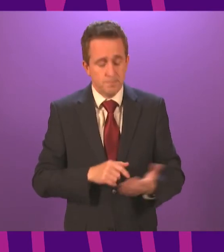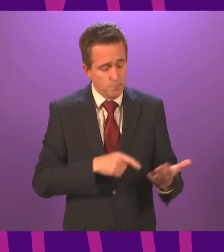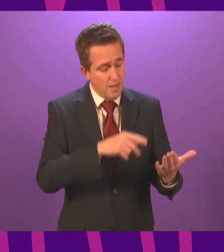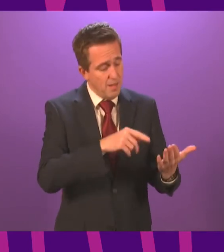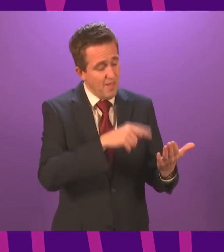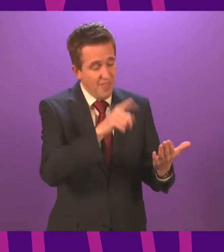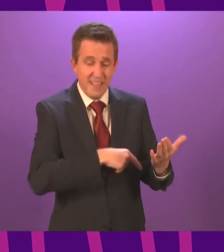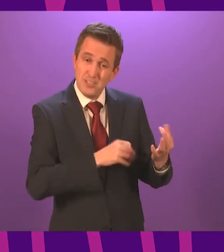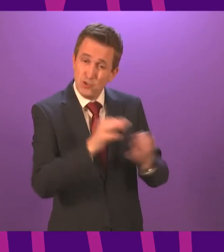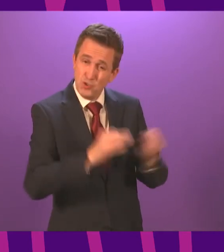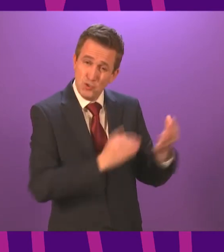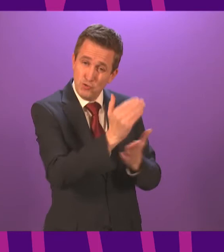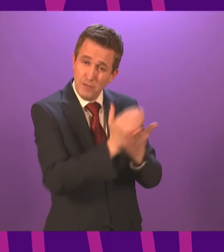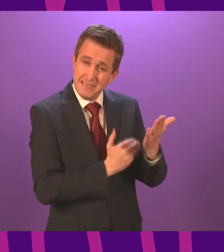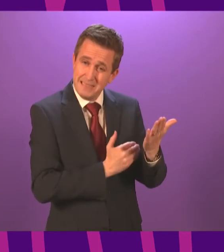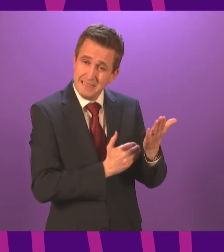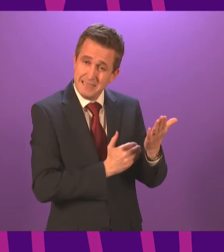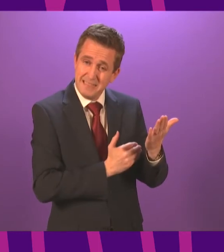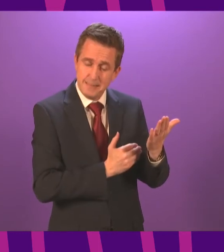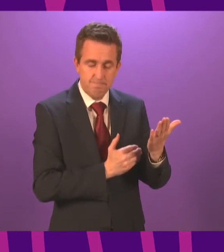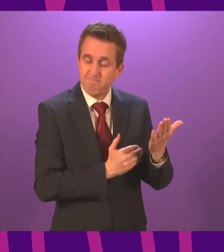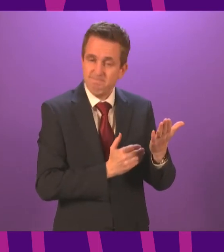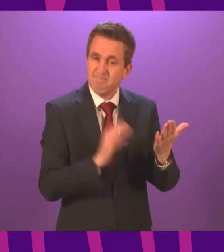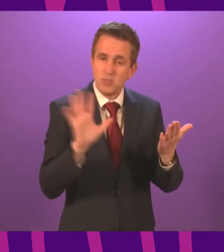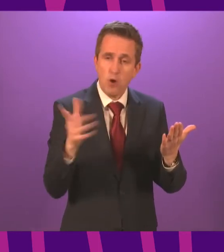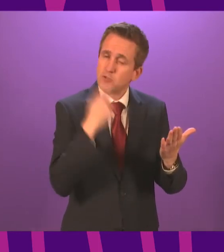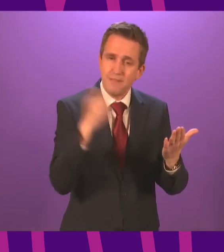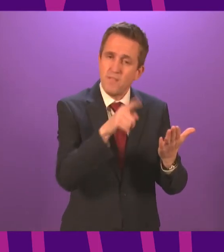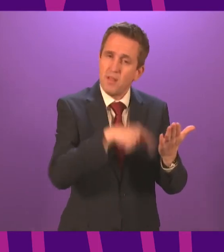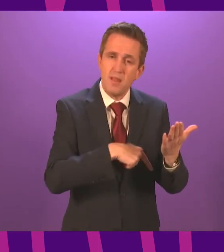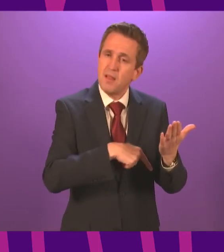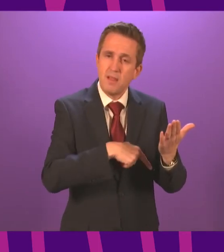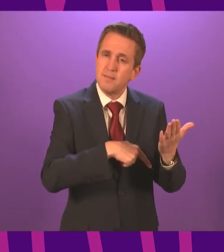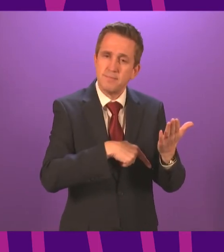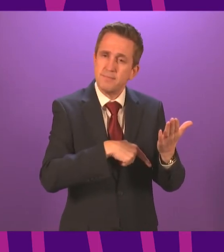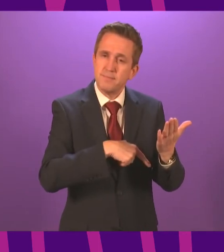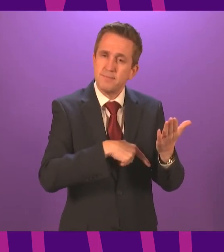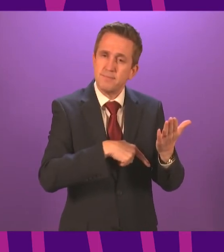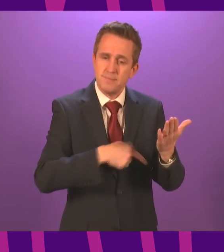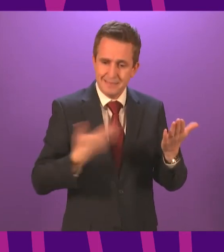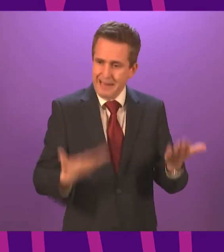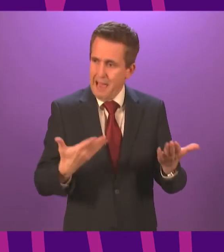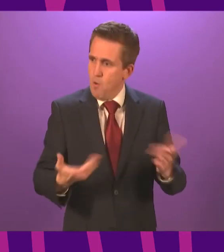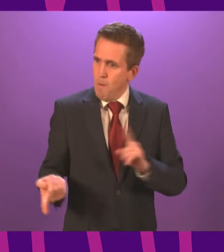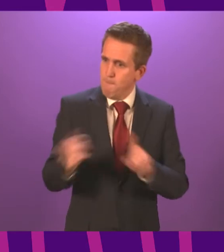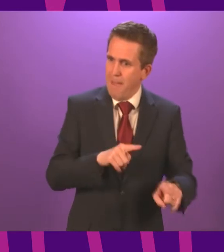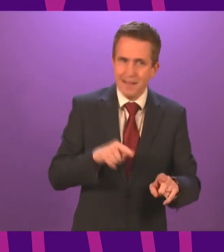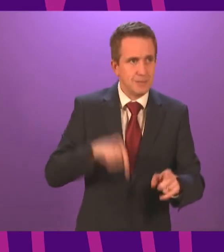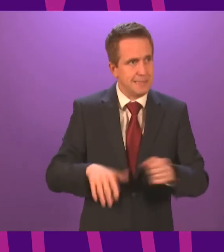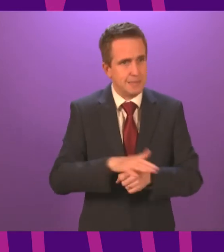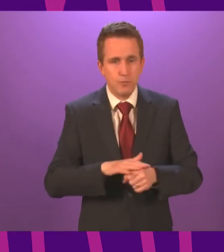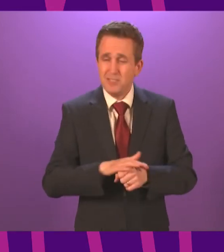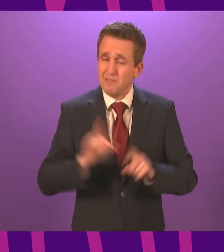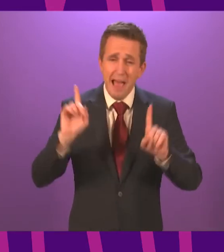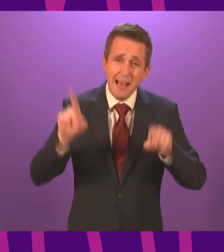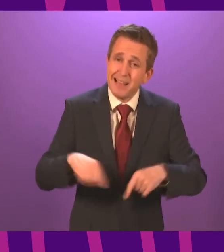strategy, is self-evidently not working. And we're back to the situation we are in at the moment. I cannot support a